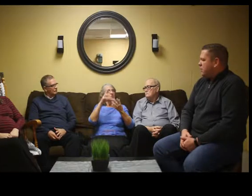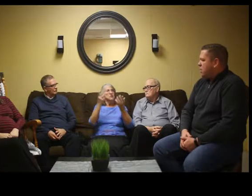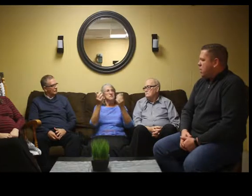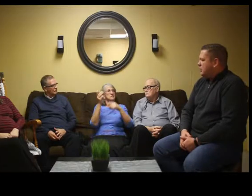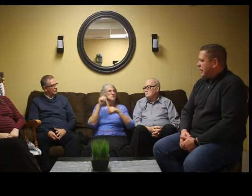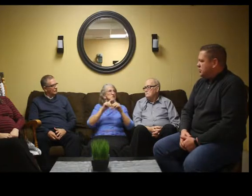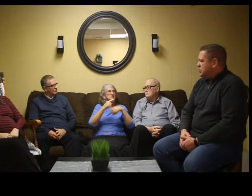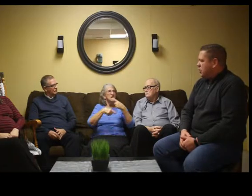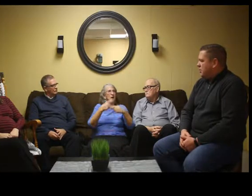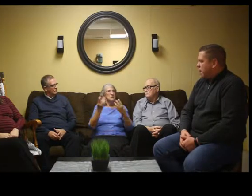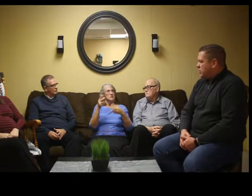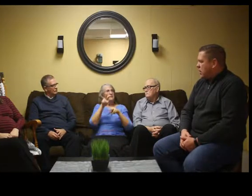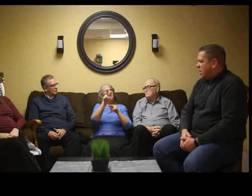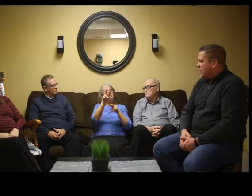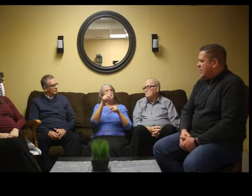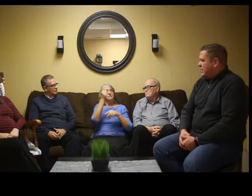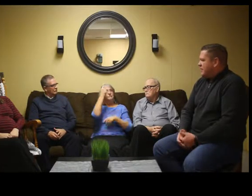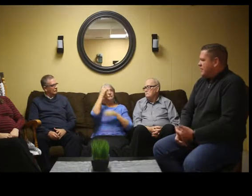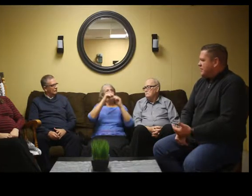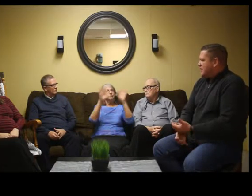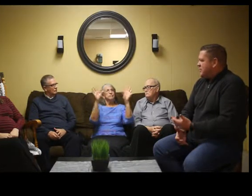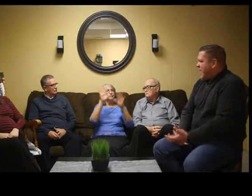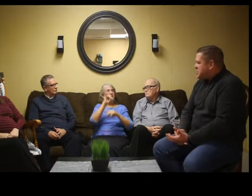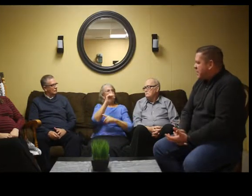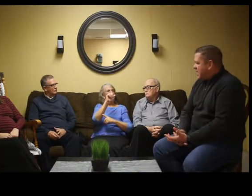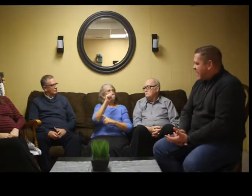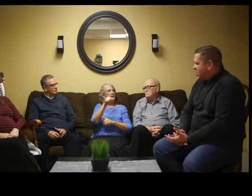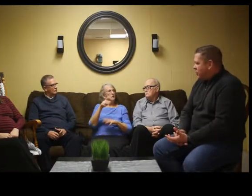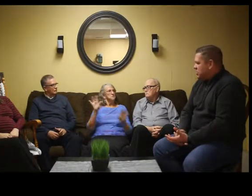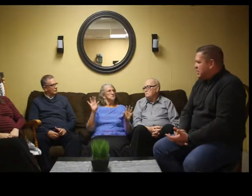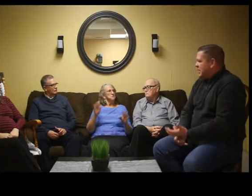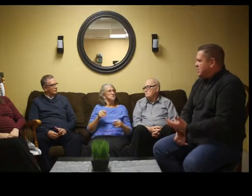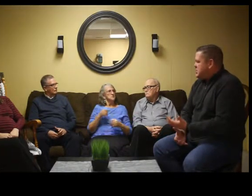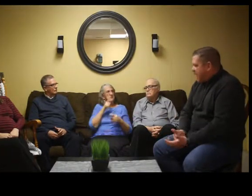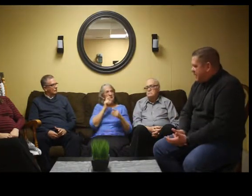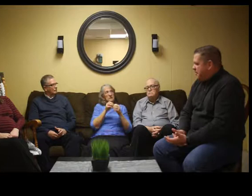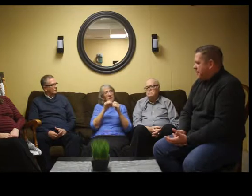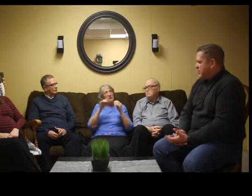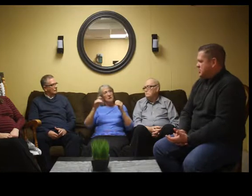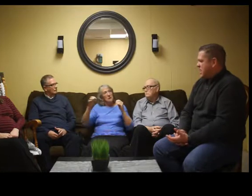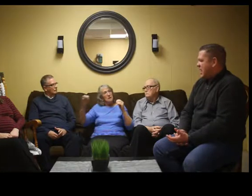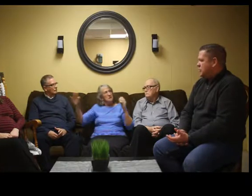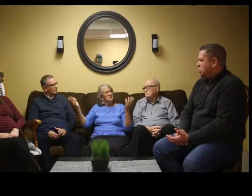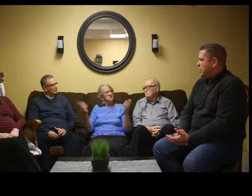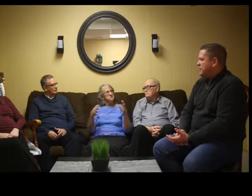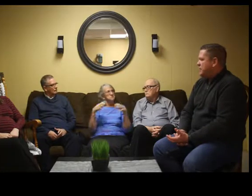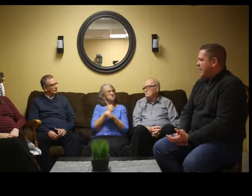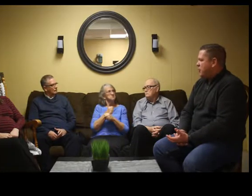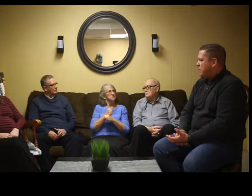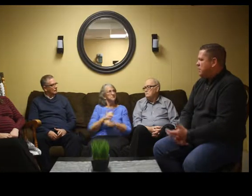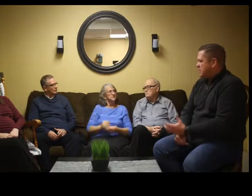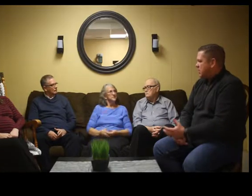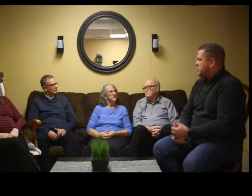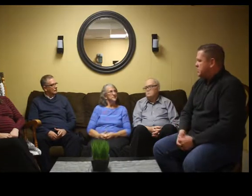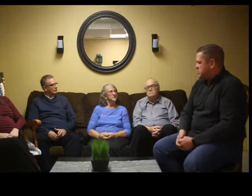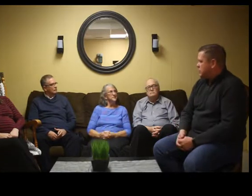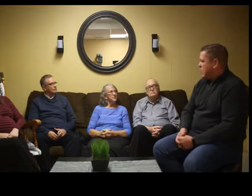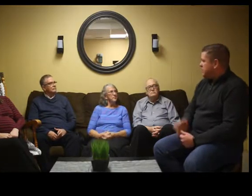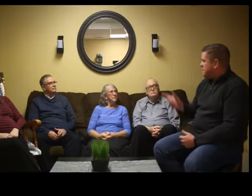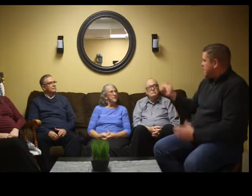long lecture, a monologue, the deaf say, that's my language. It's my American Sign Language. And you don't have to elaborate, because American Sign Language is its own language.